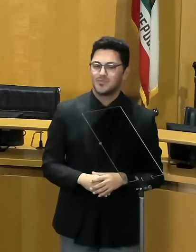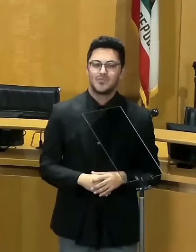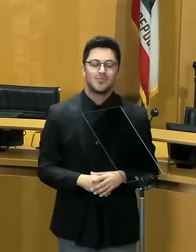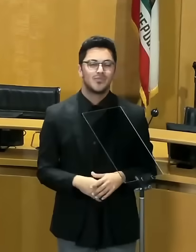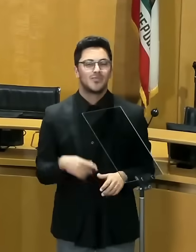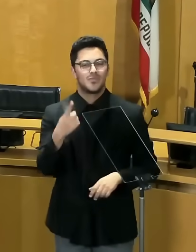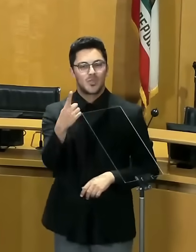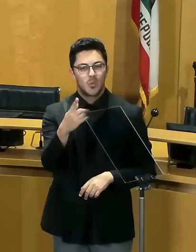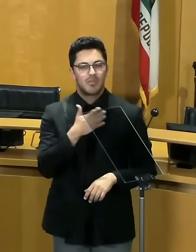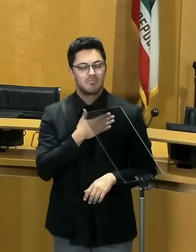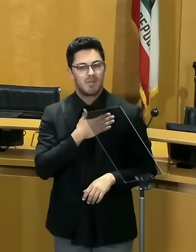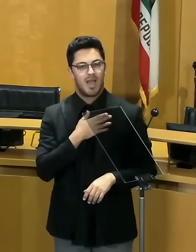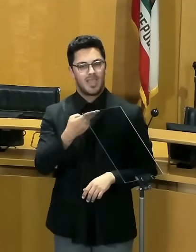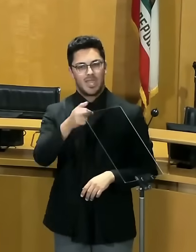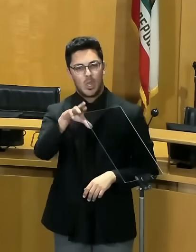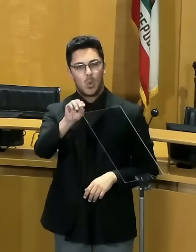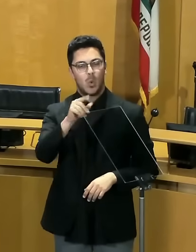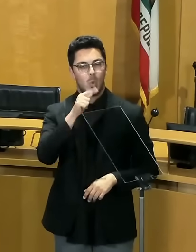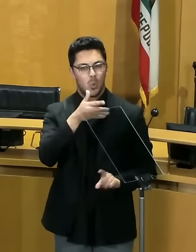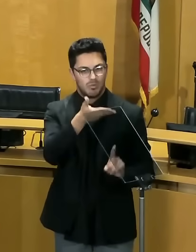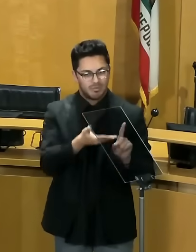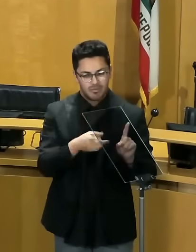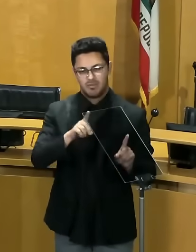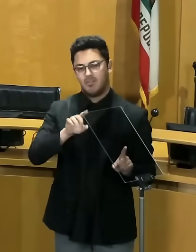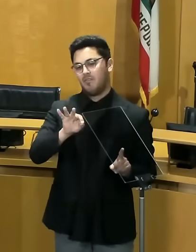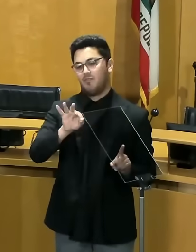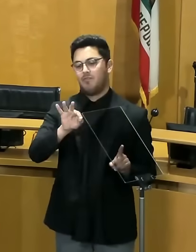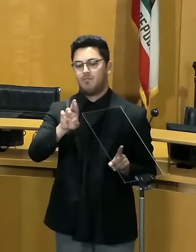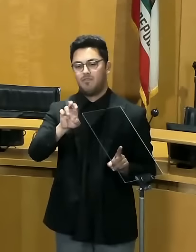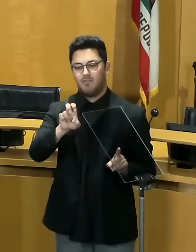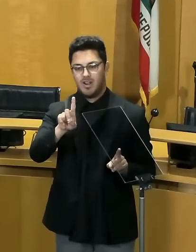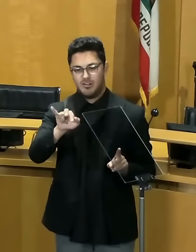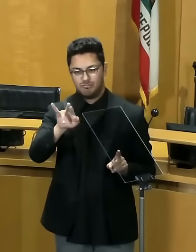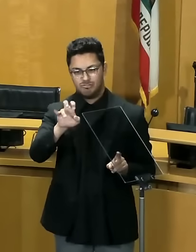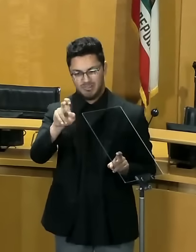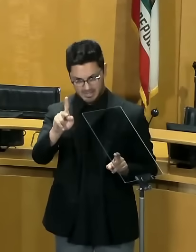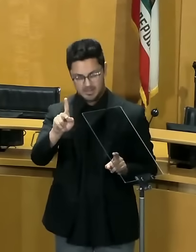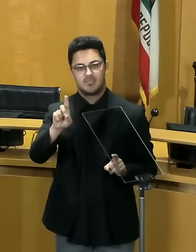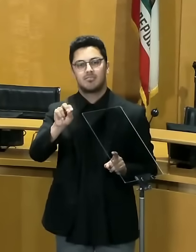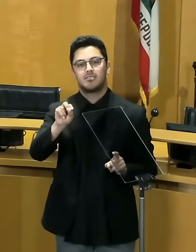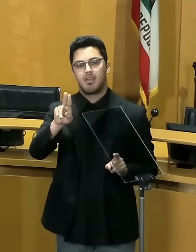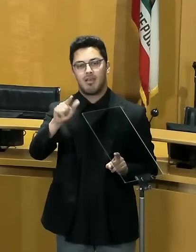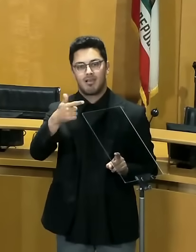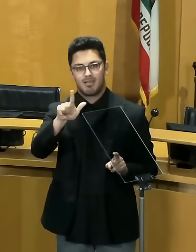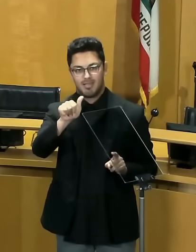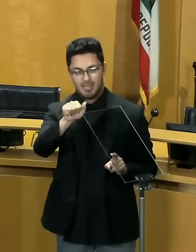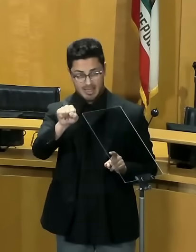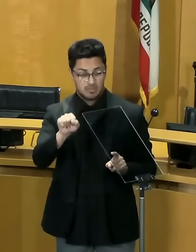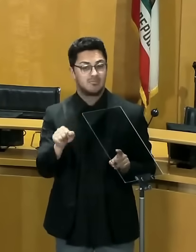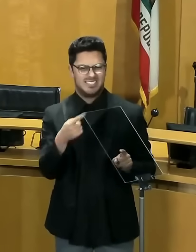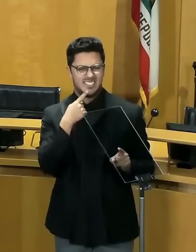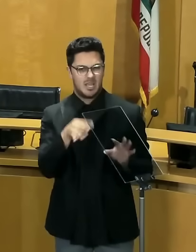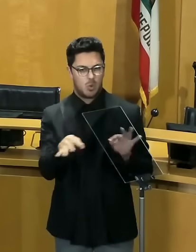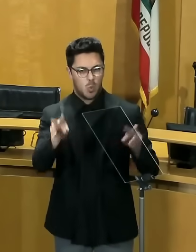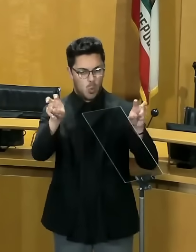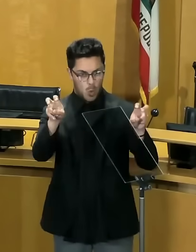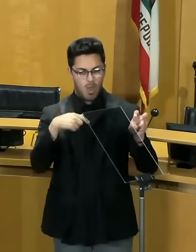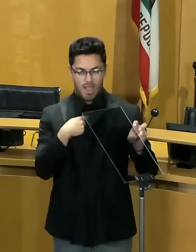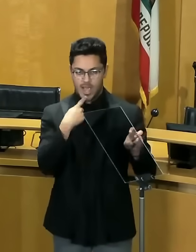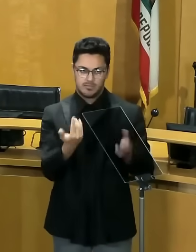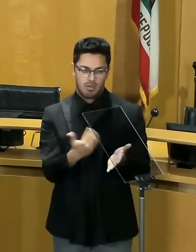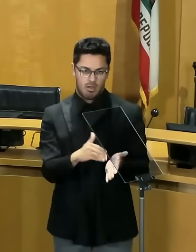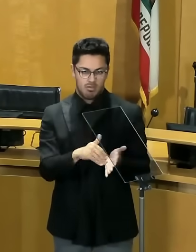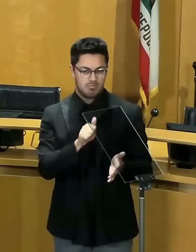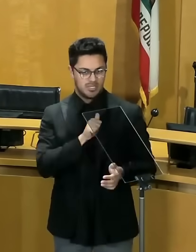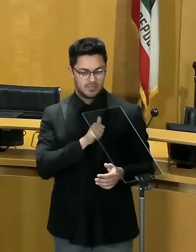one of my heroes is Frederick Douglass, and he said a quote that I say